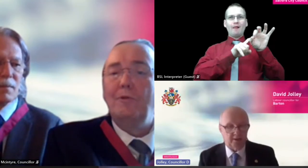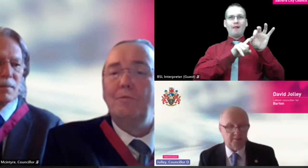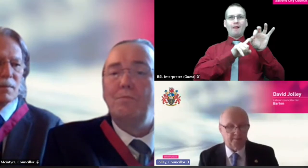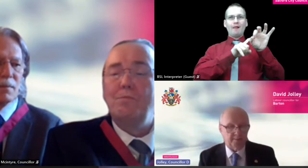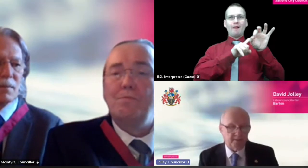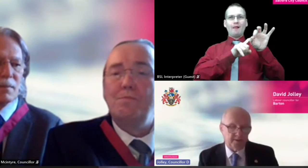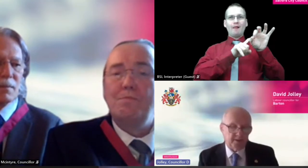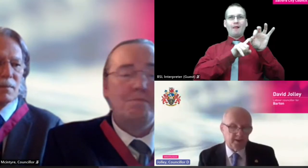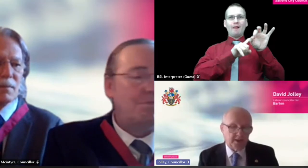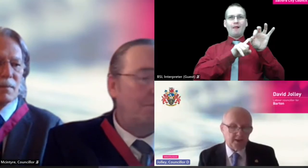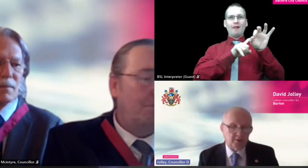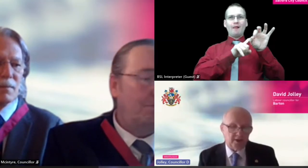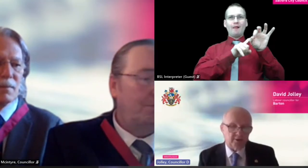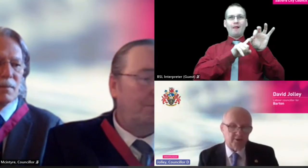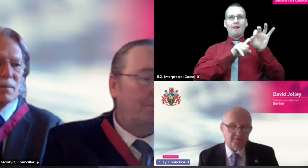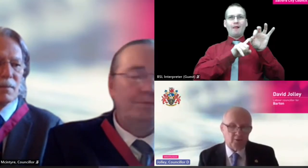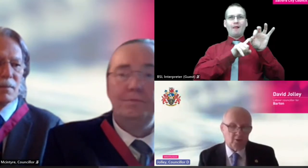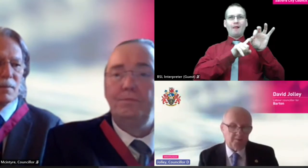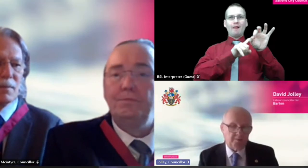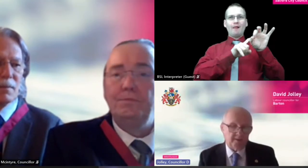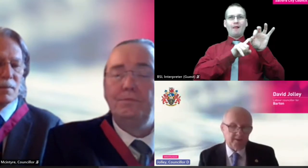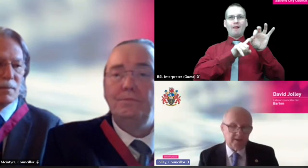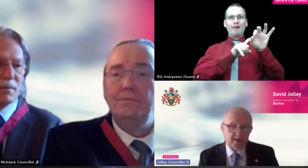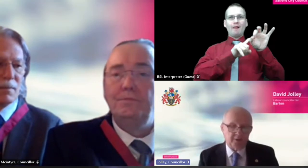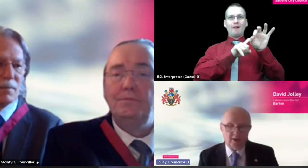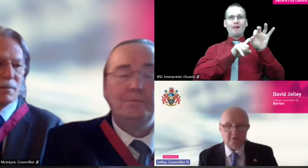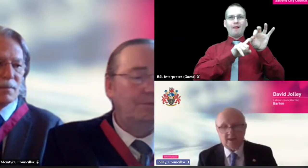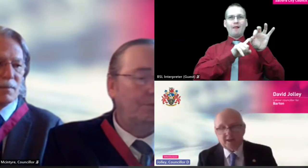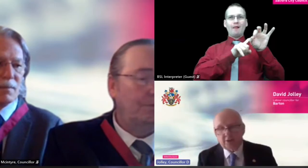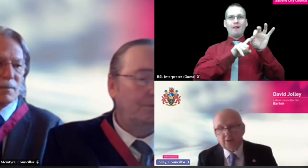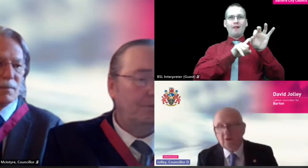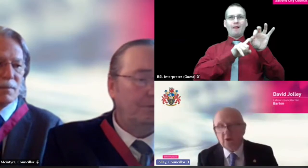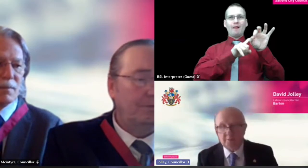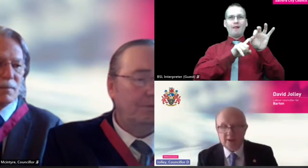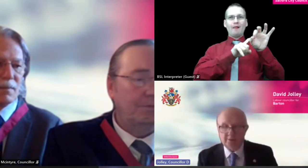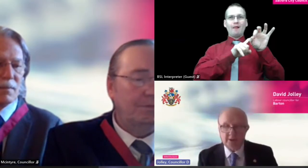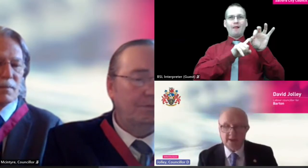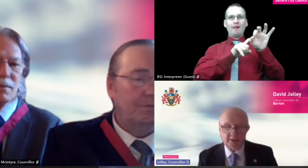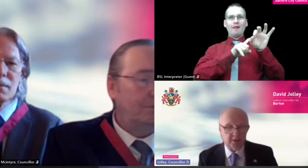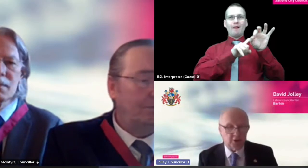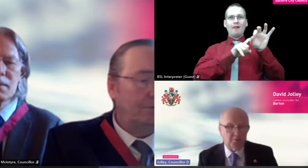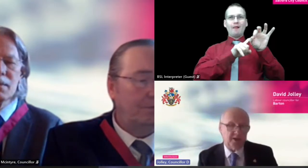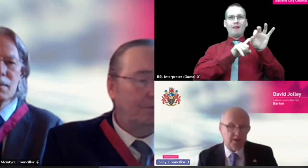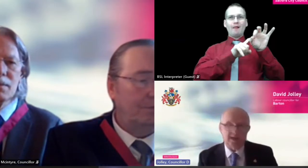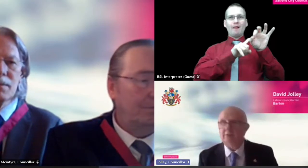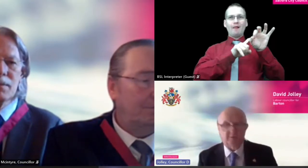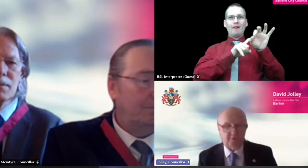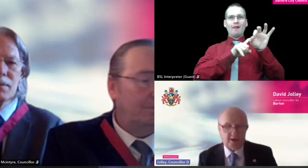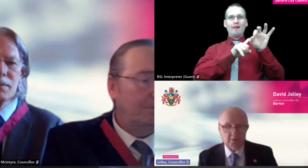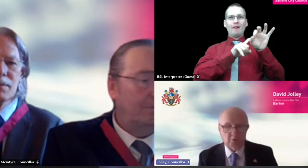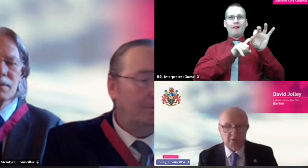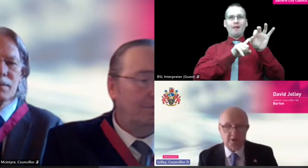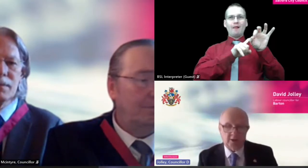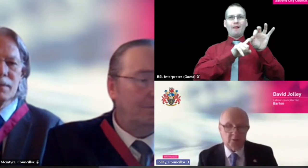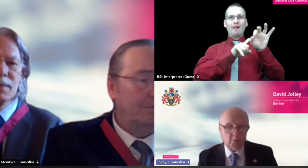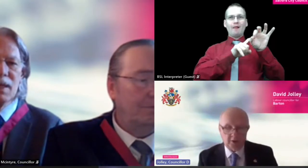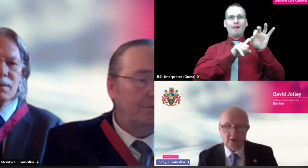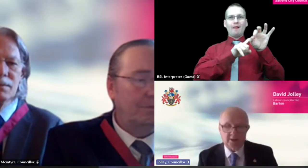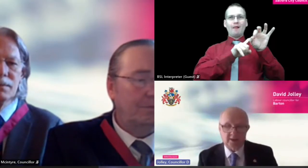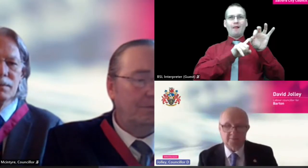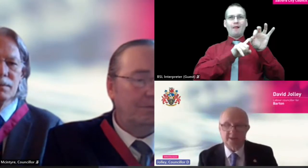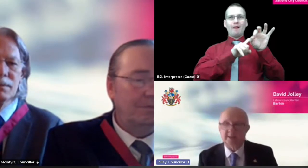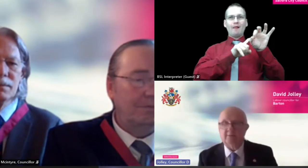the area. In 2004, at the all-out elections following boundary changes, John became a councillor for Barton